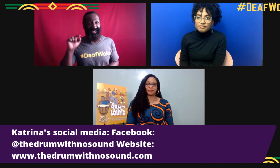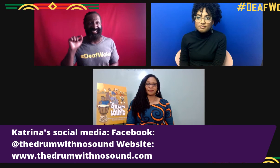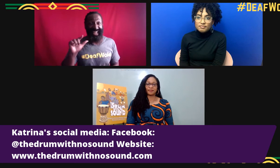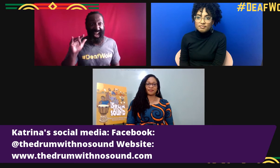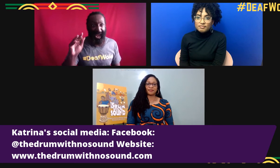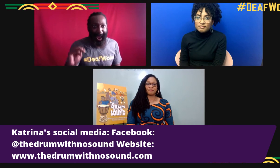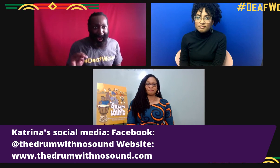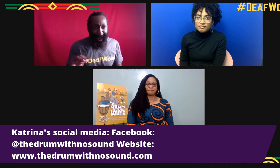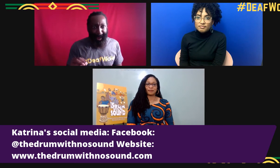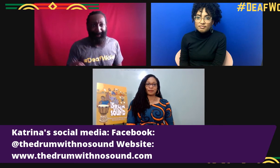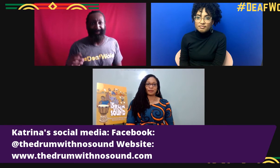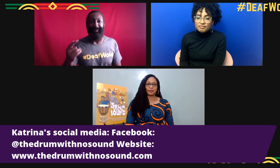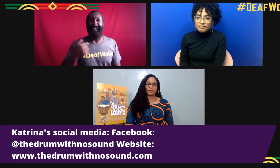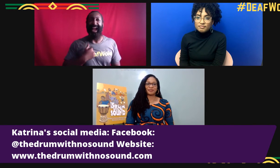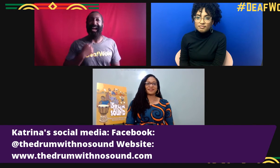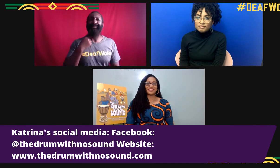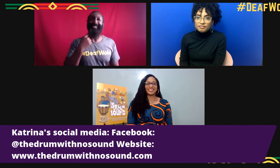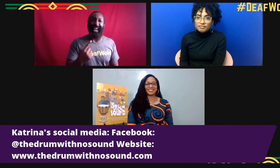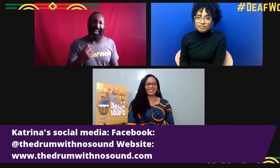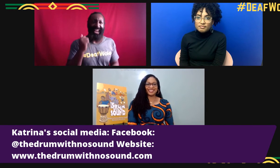www.thedrummerwithnosound.com.